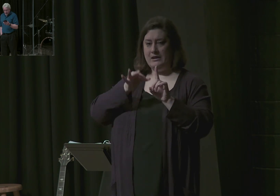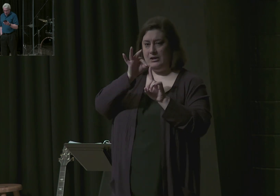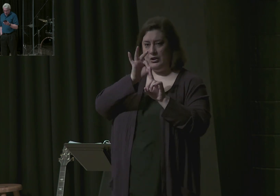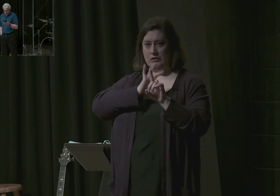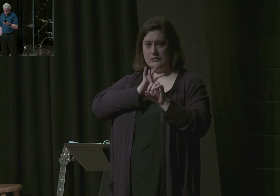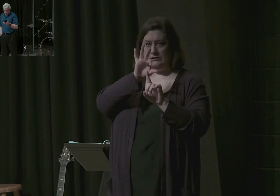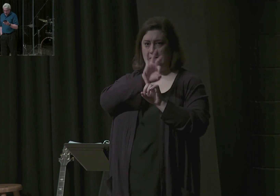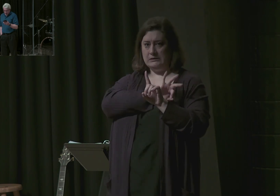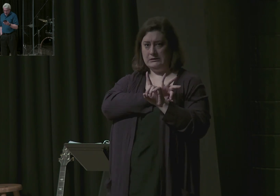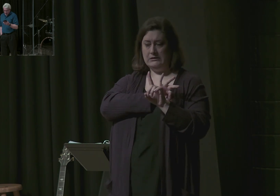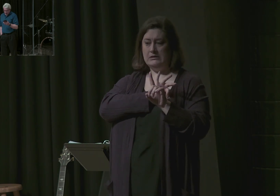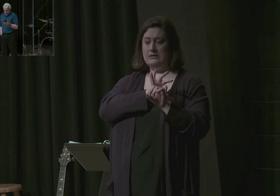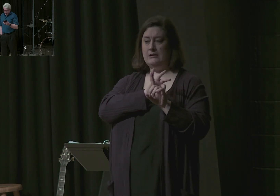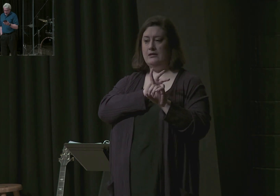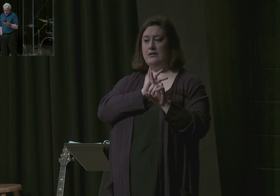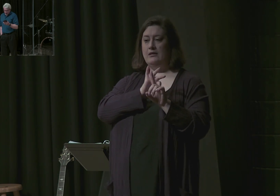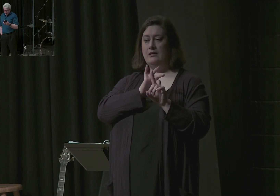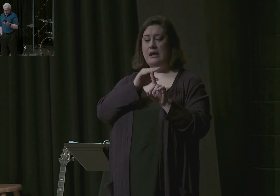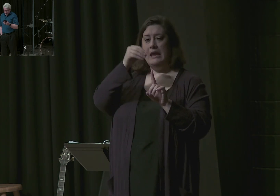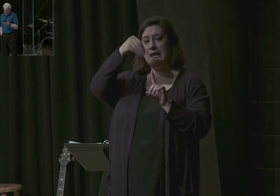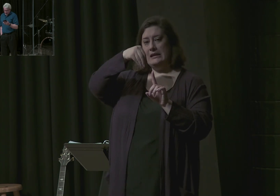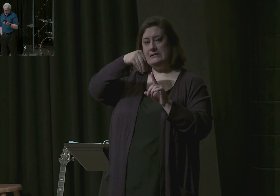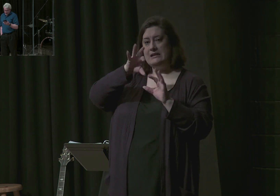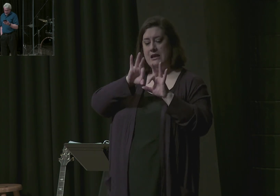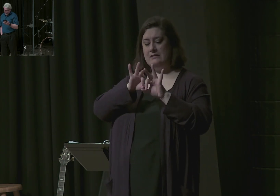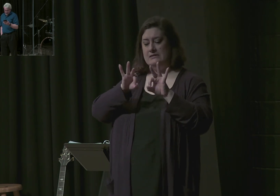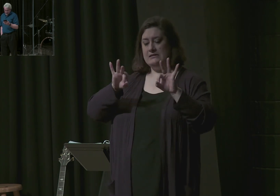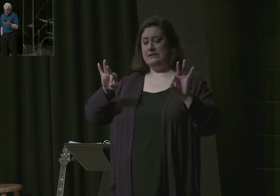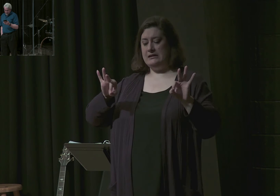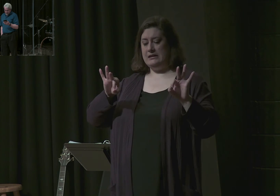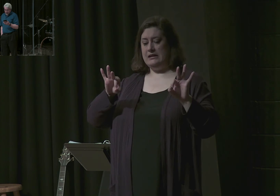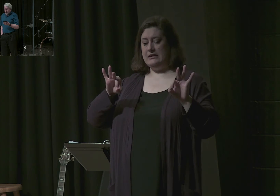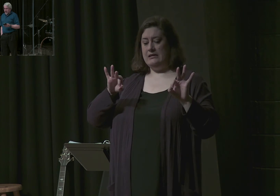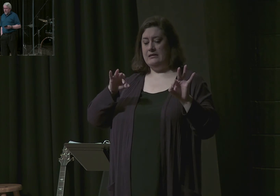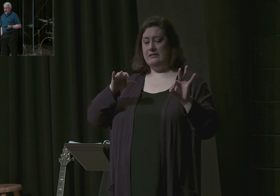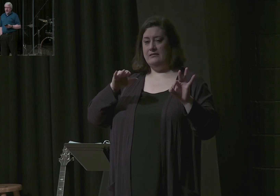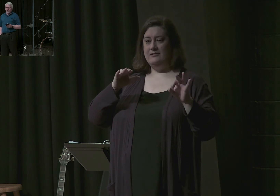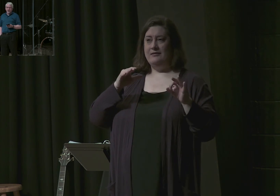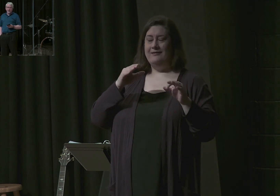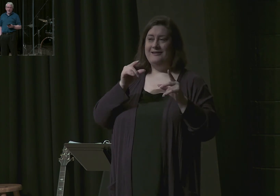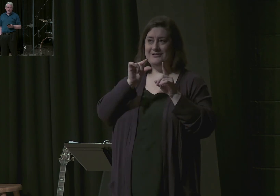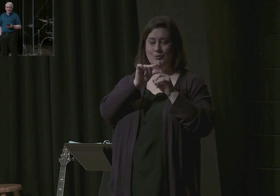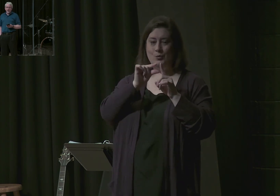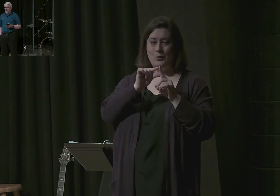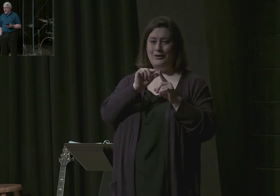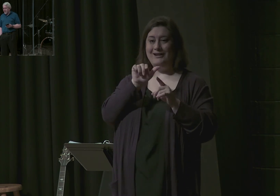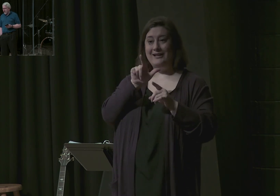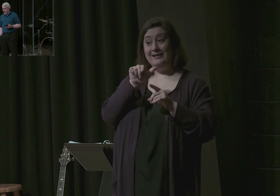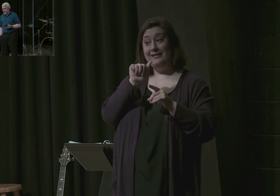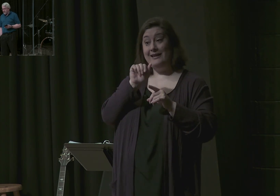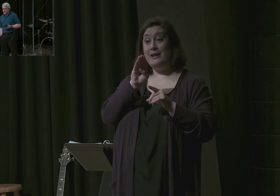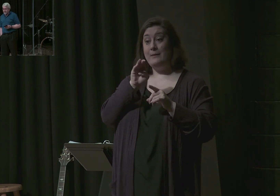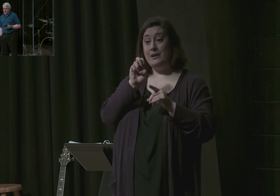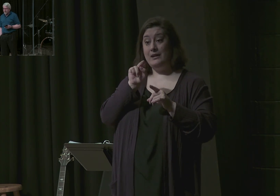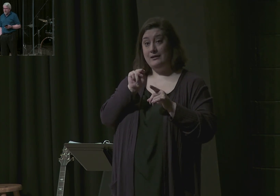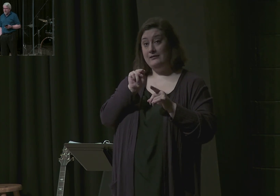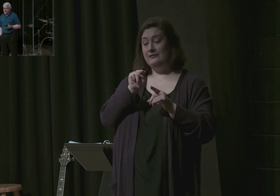Laban, white, he saw his flocks grow. He played the Laban